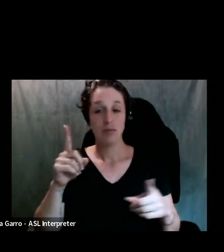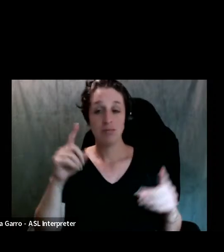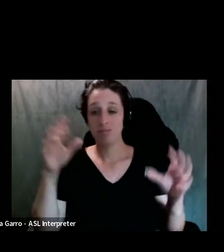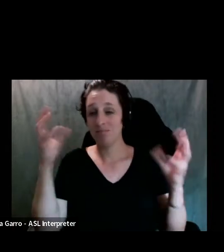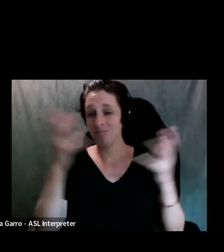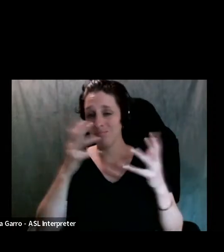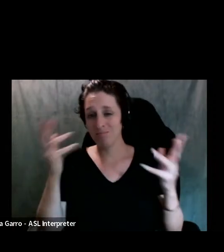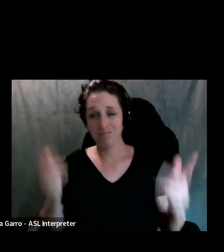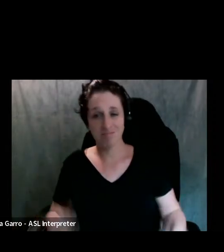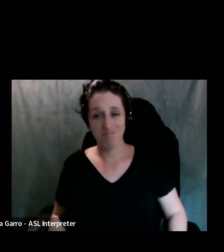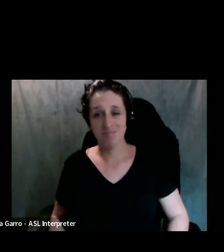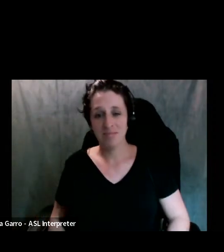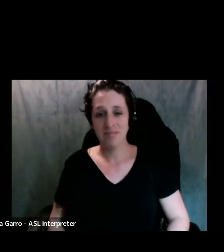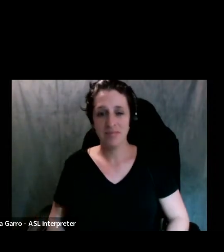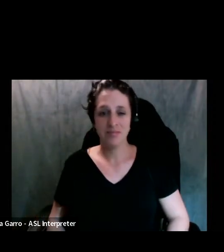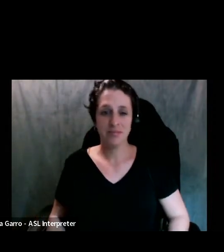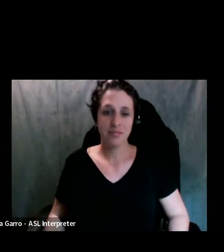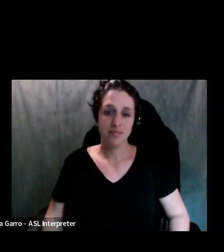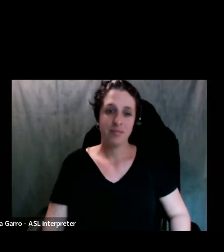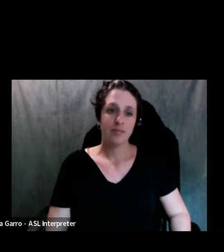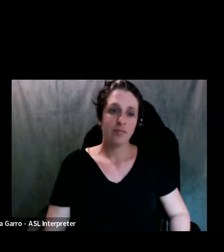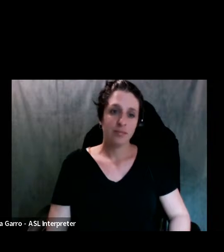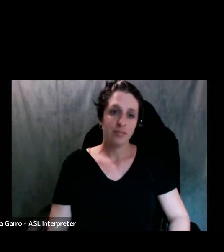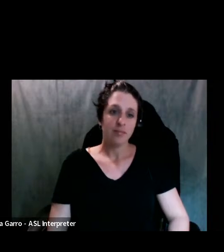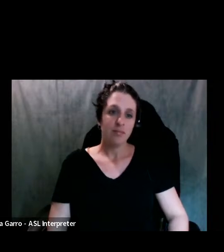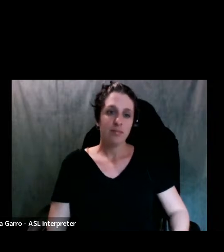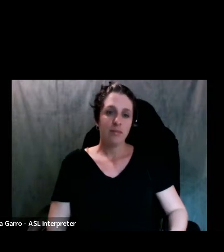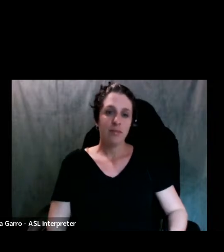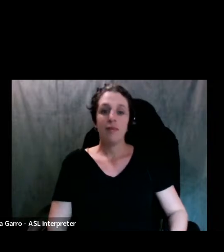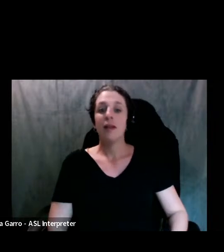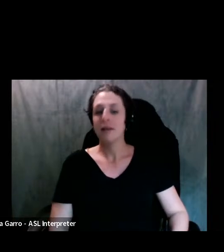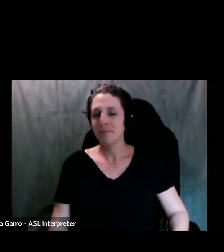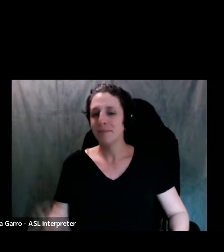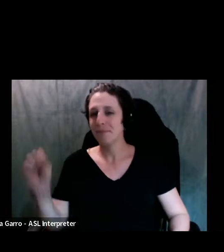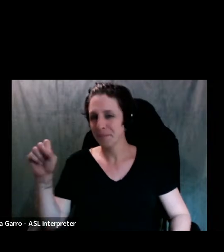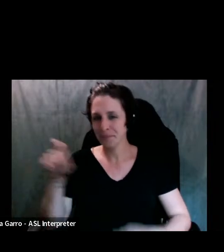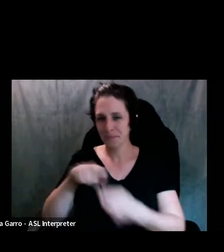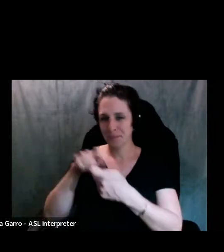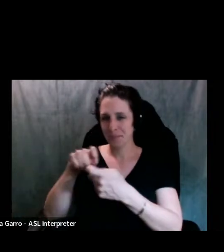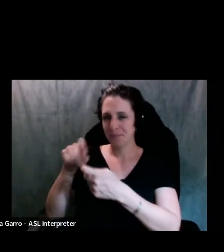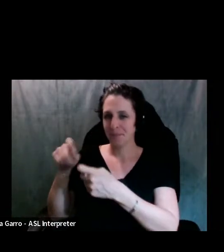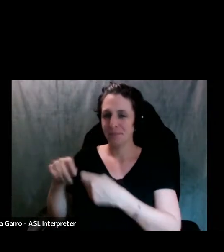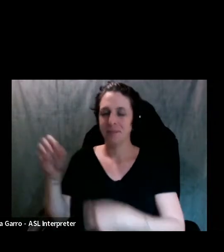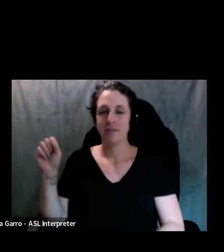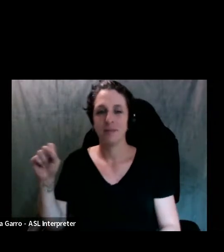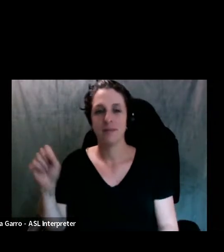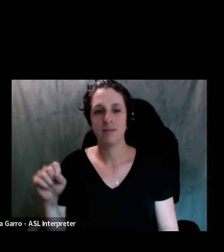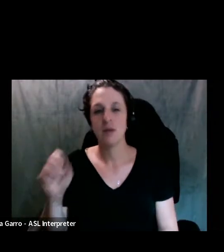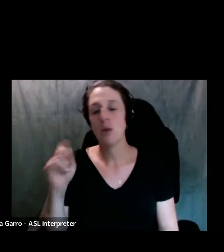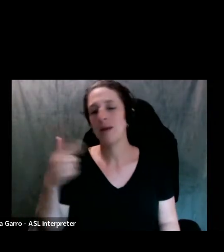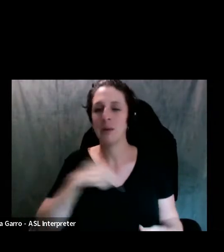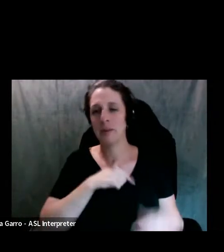is higher quality than private. Yeah, exactly. Yeah, there. Okay. All right, we're done over